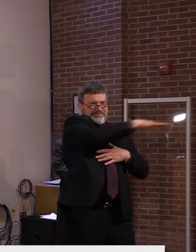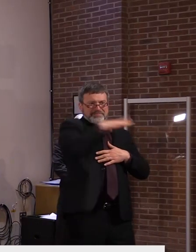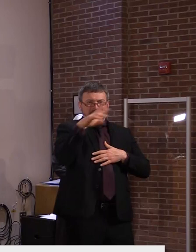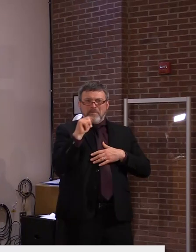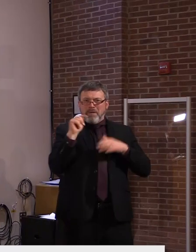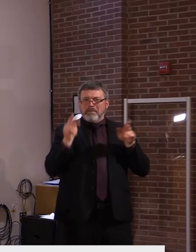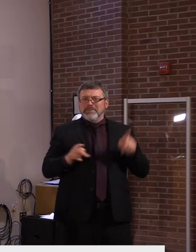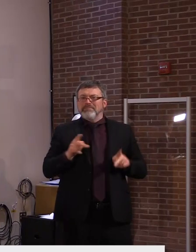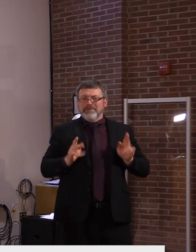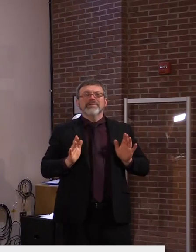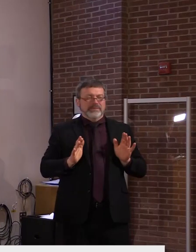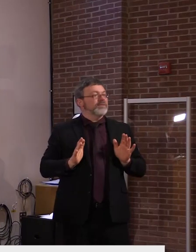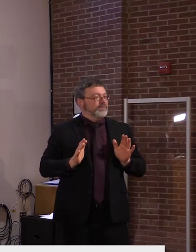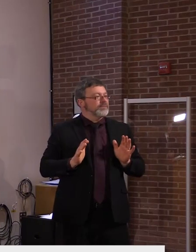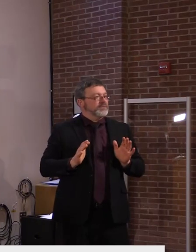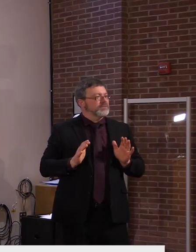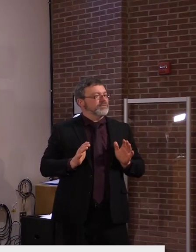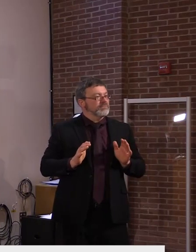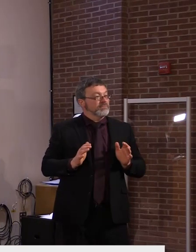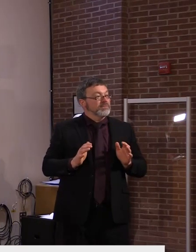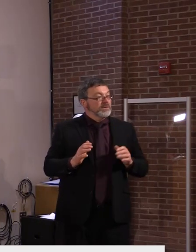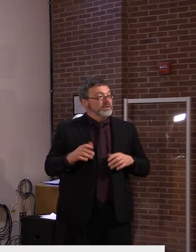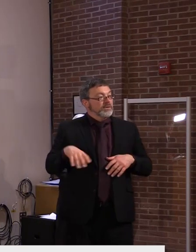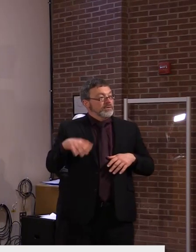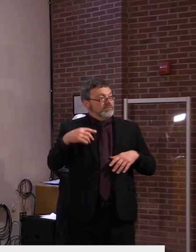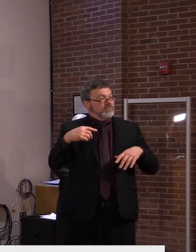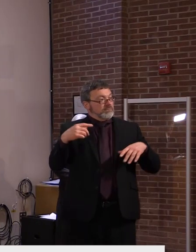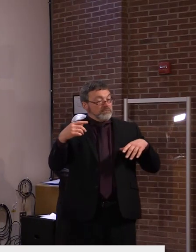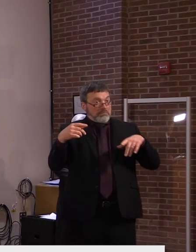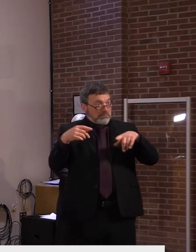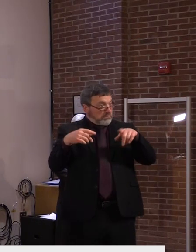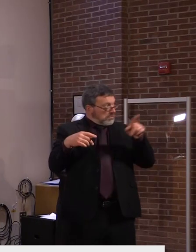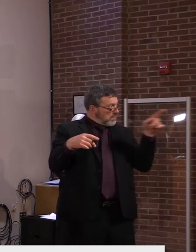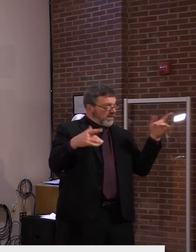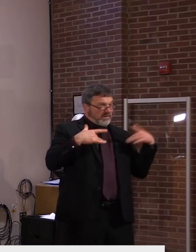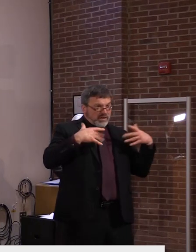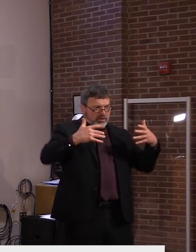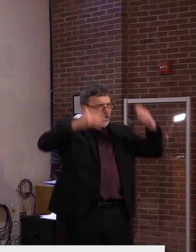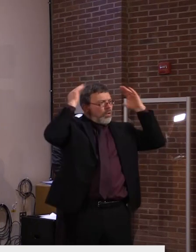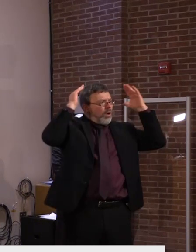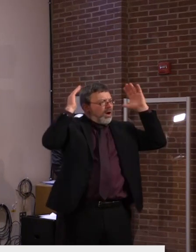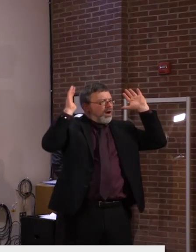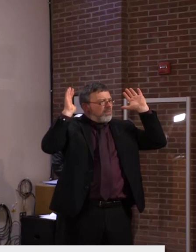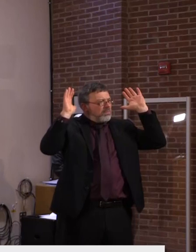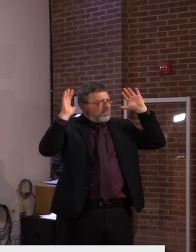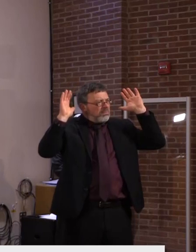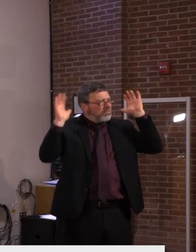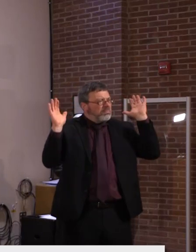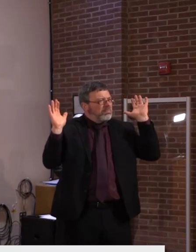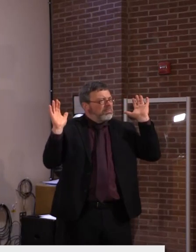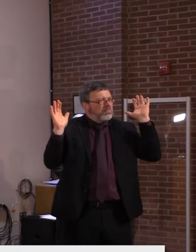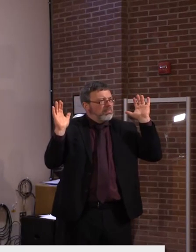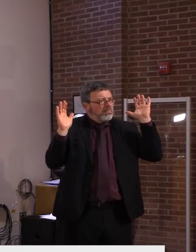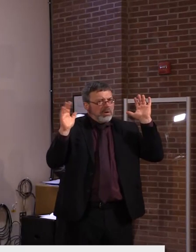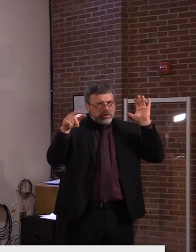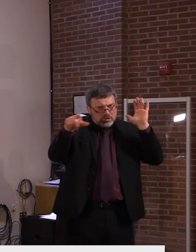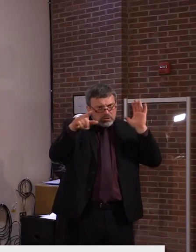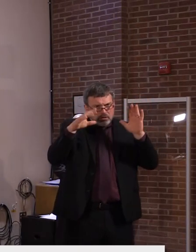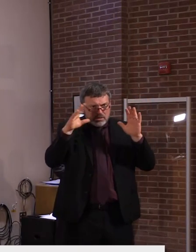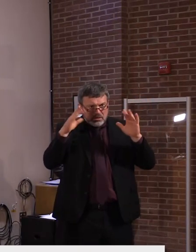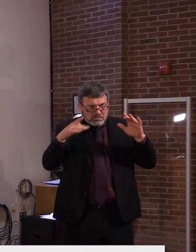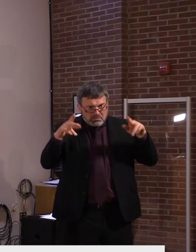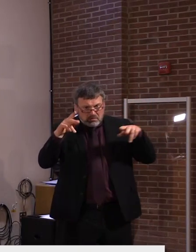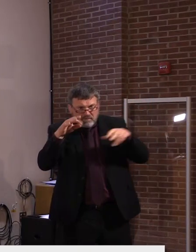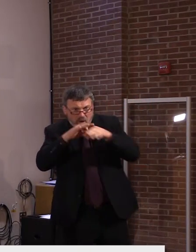understand that they feel overwhelmed when they hear from constituents, particularly a very vocal number